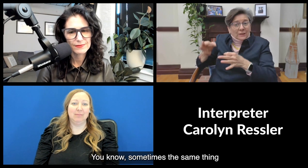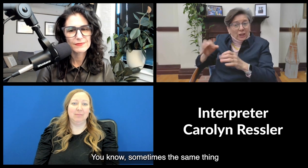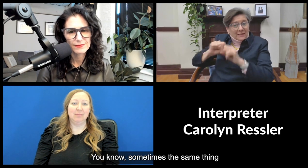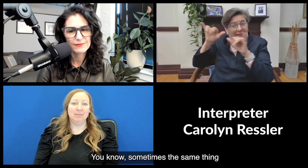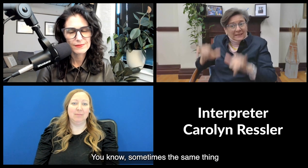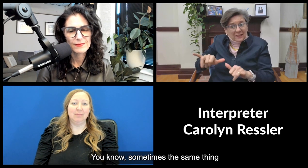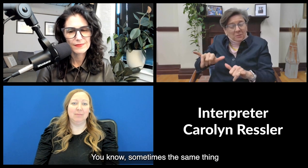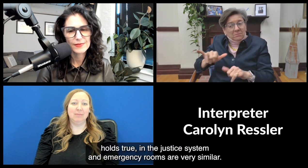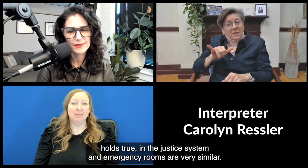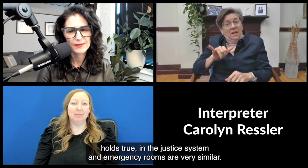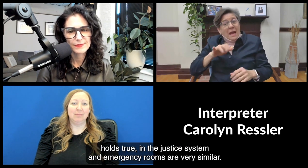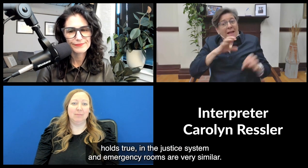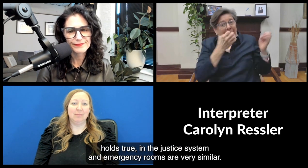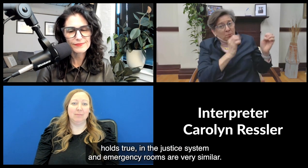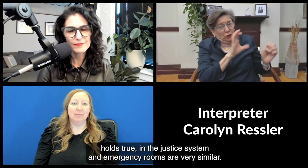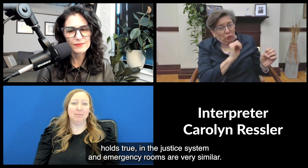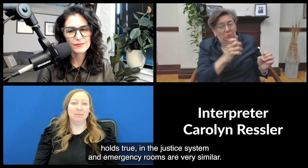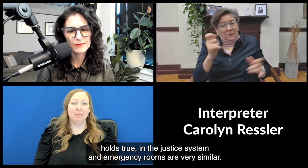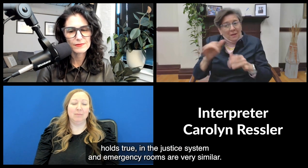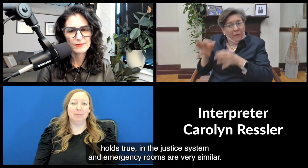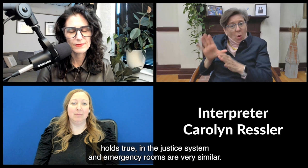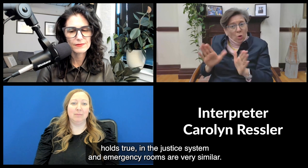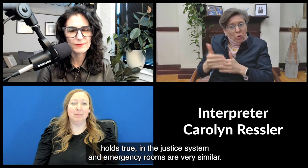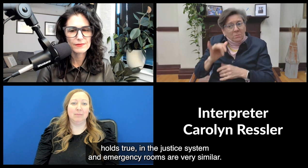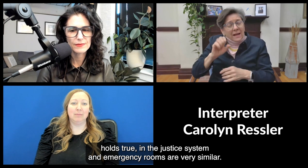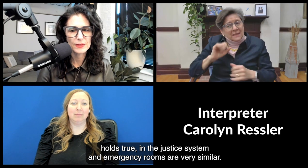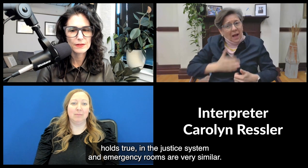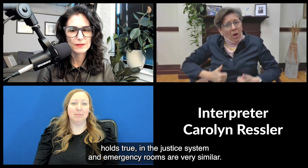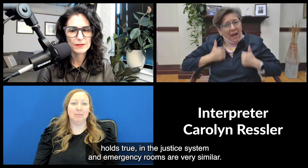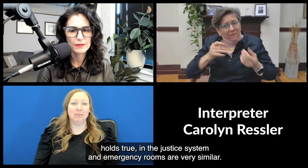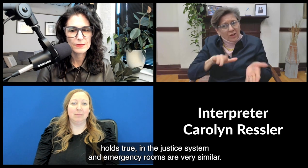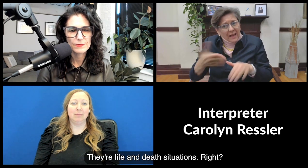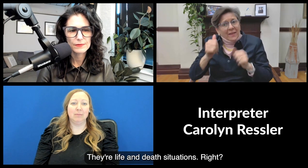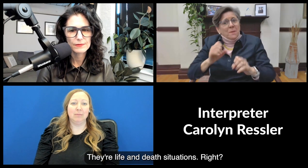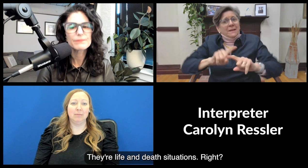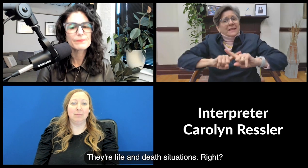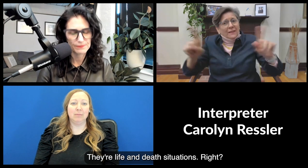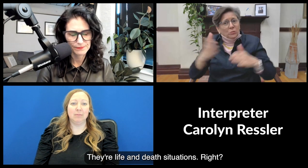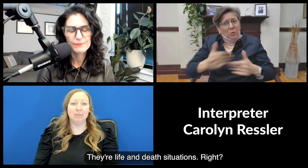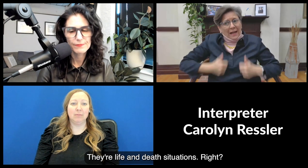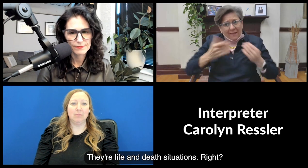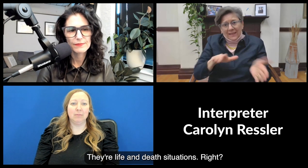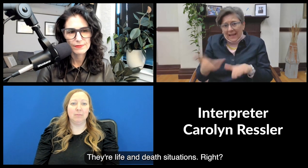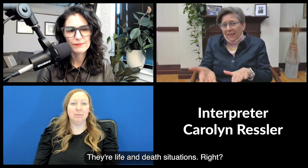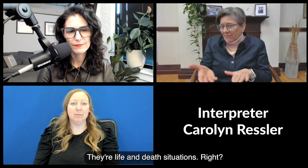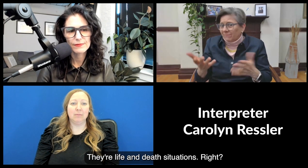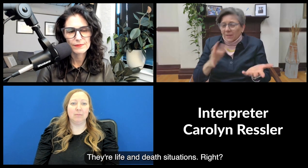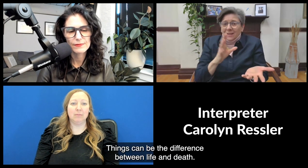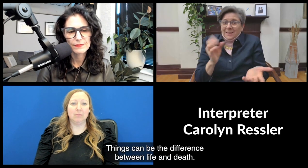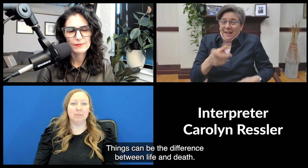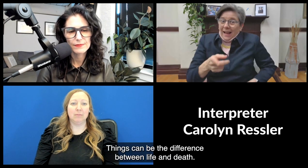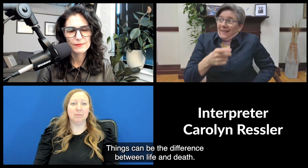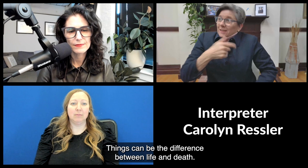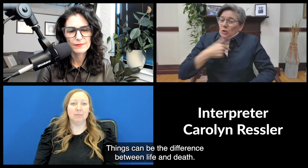You know, and sometimes the same thing holds true in the justice system and emergency rooms. They're very similar. Their life and death situations,